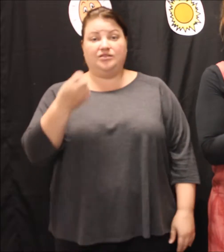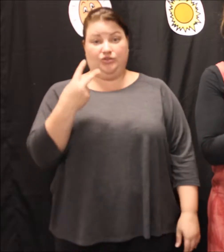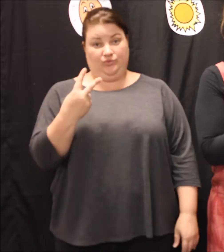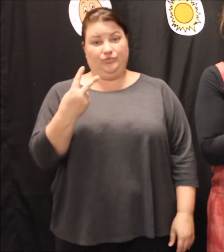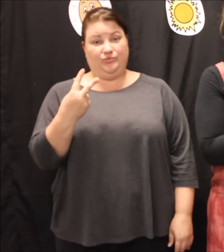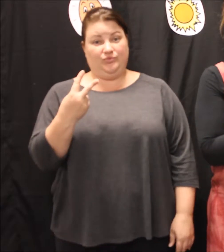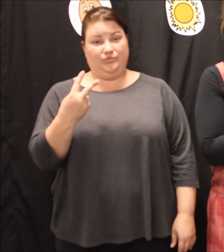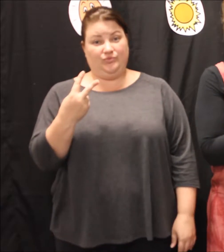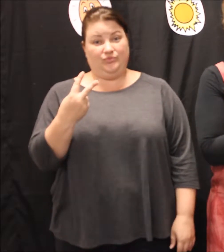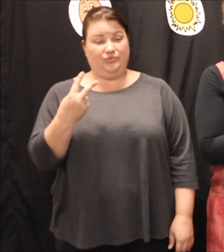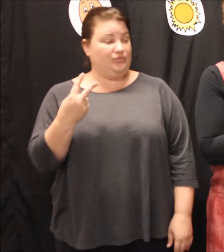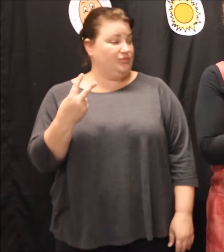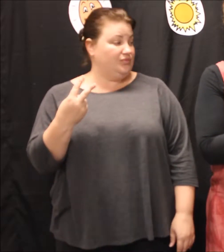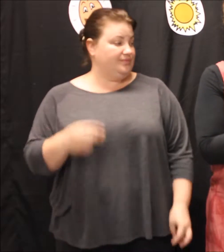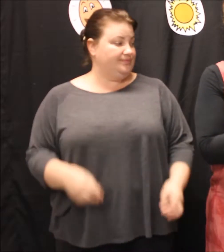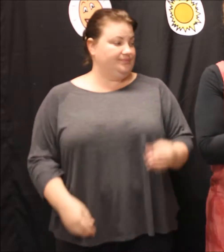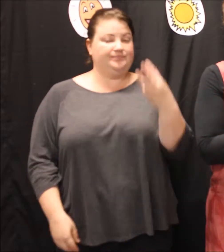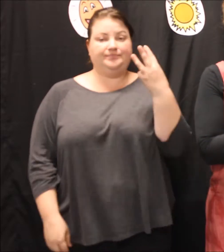2.